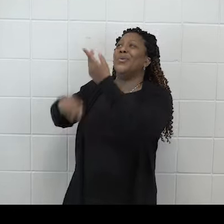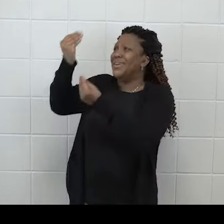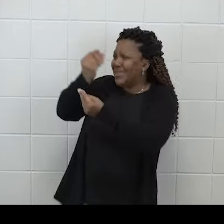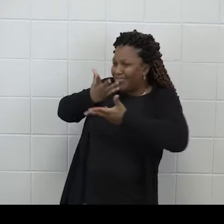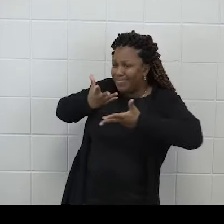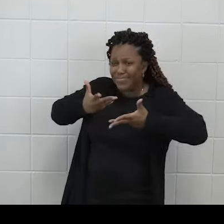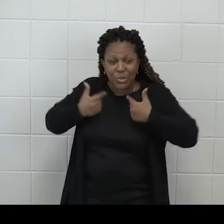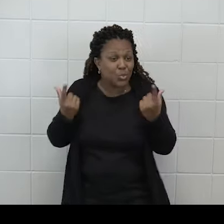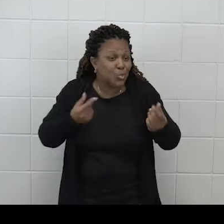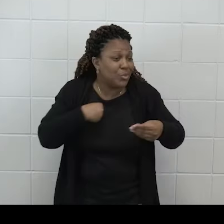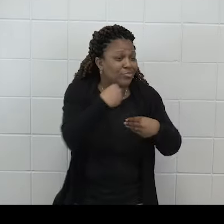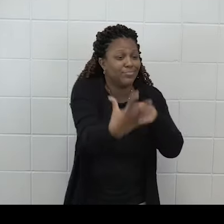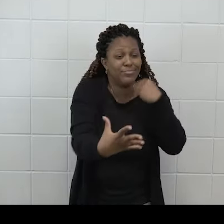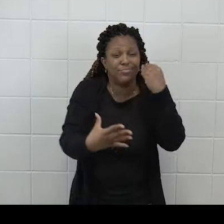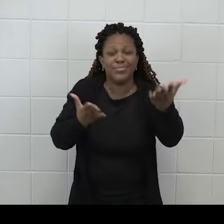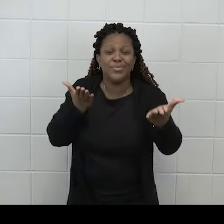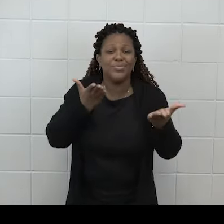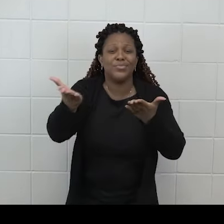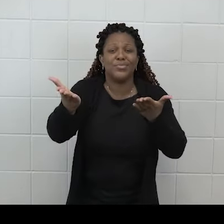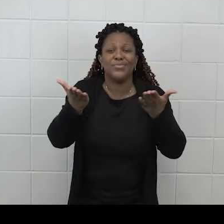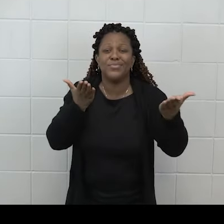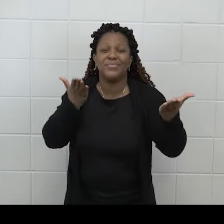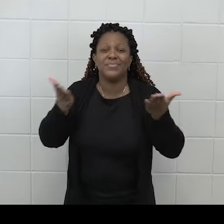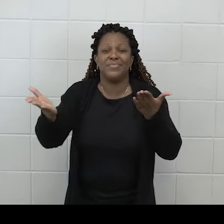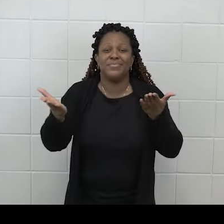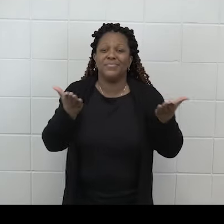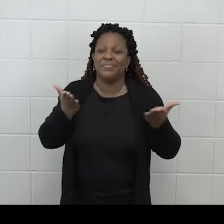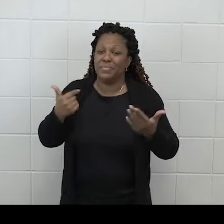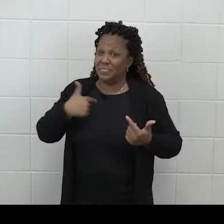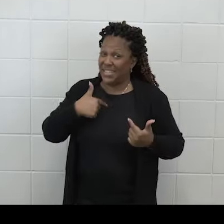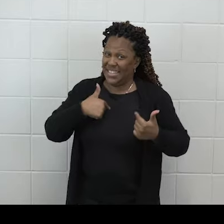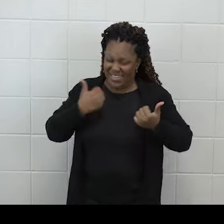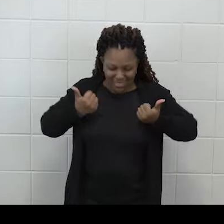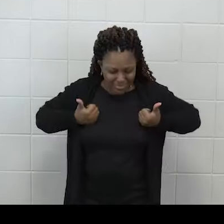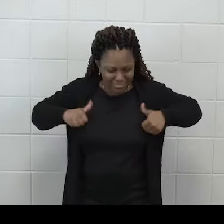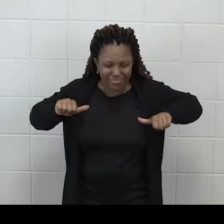God. I give myself away, God.